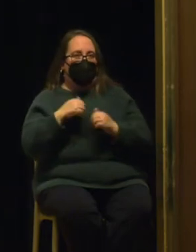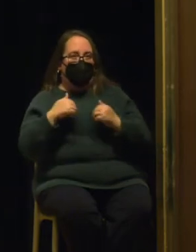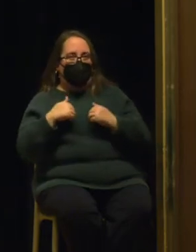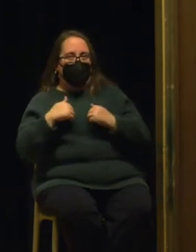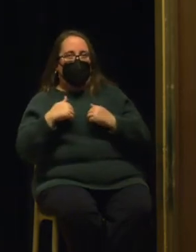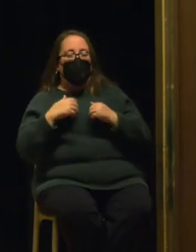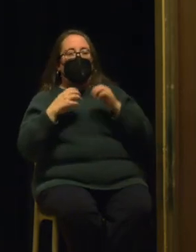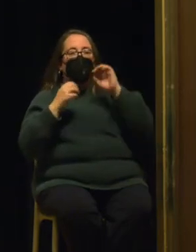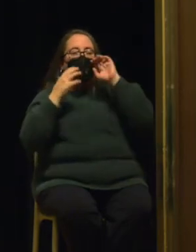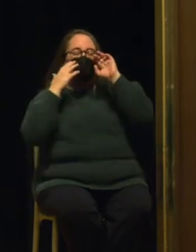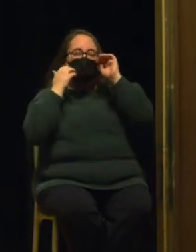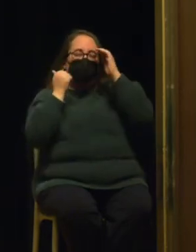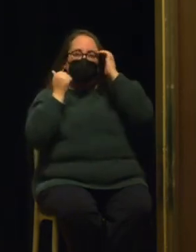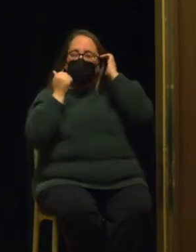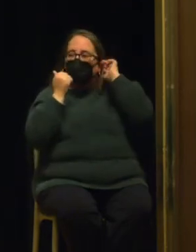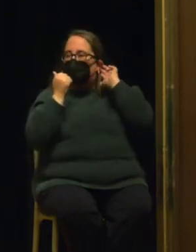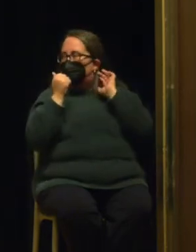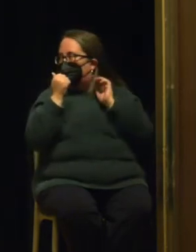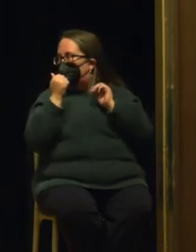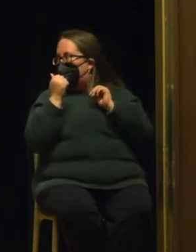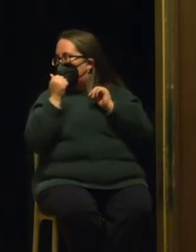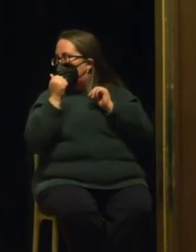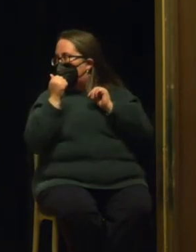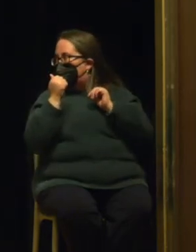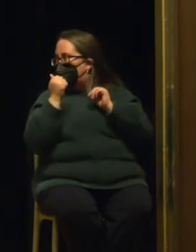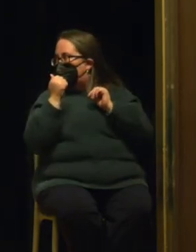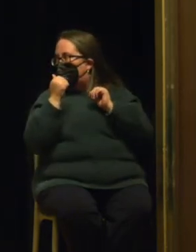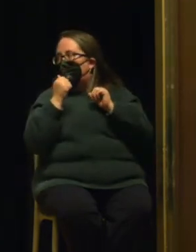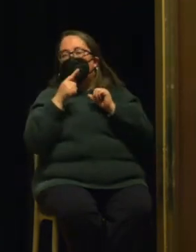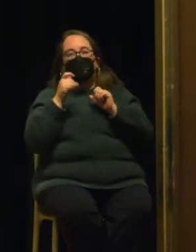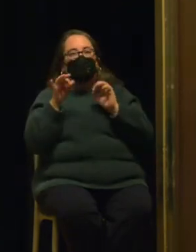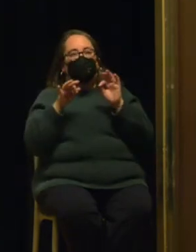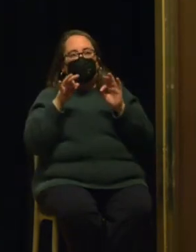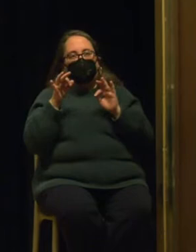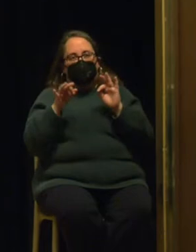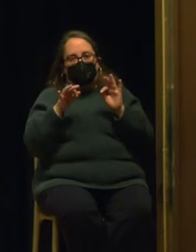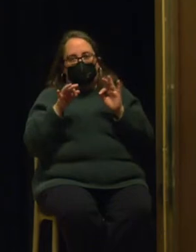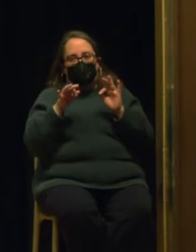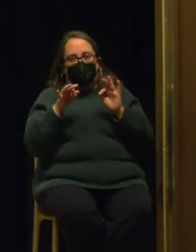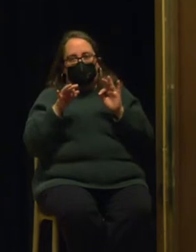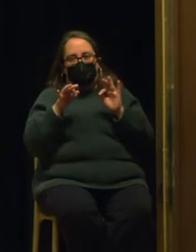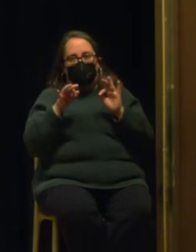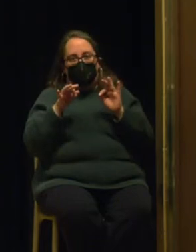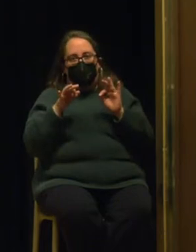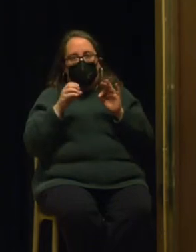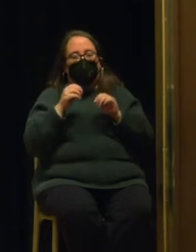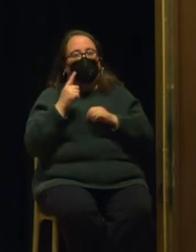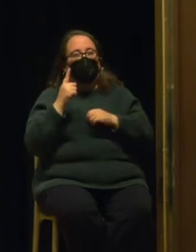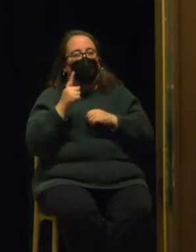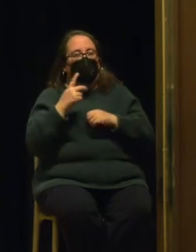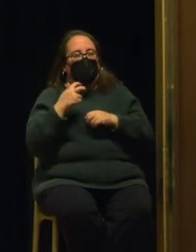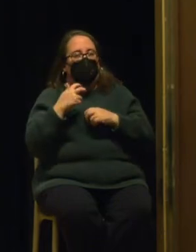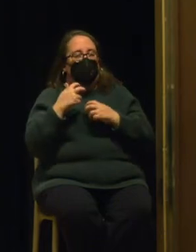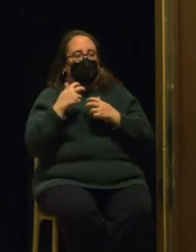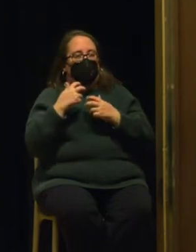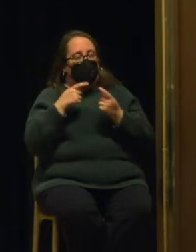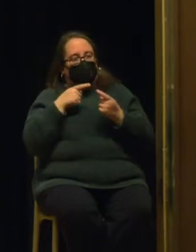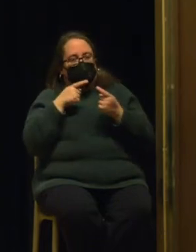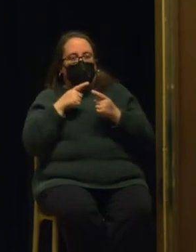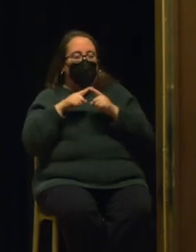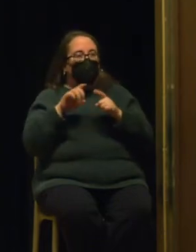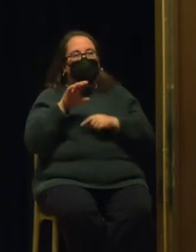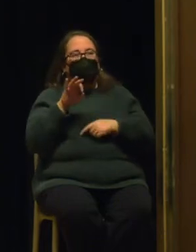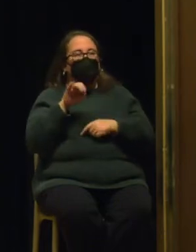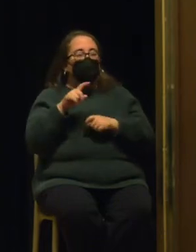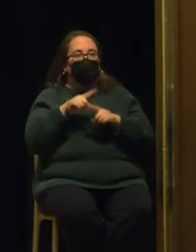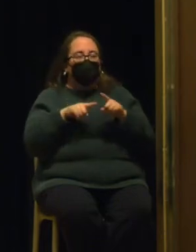it was because, you know, there was an explanation. And so there was always a discrepancy, but our CFO couldn't explain